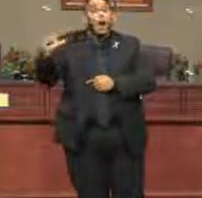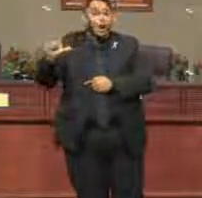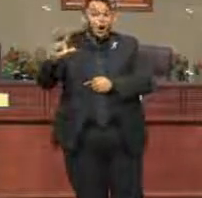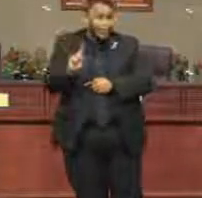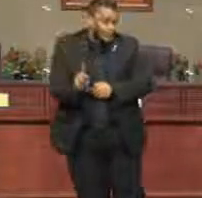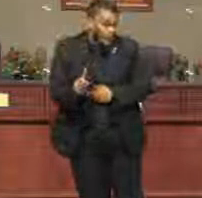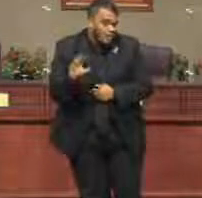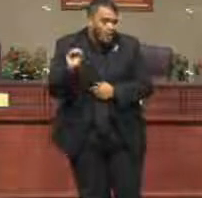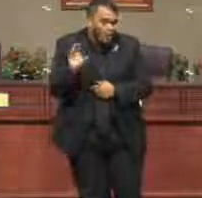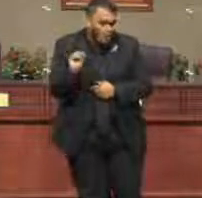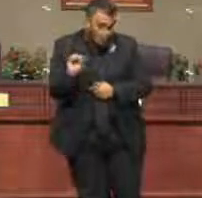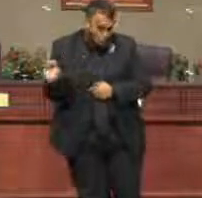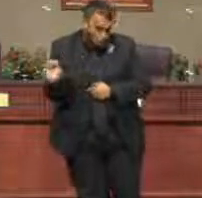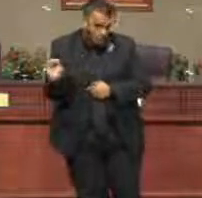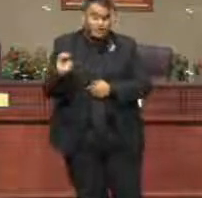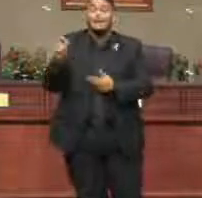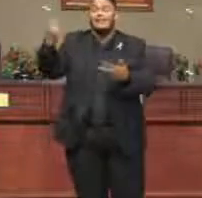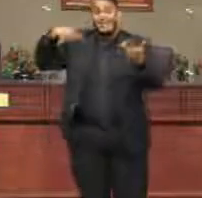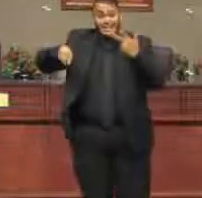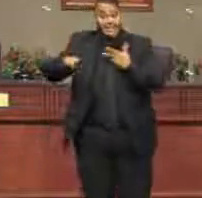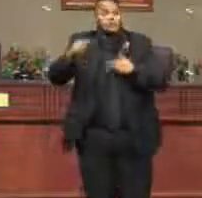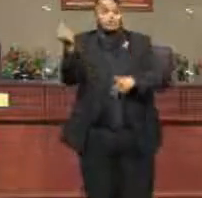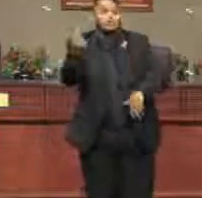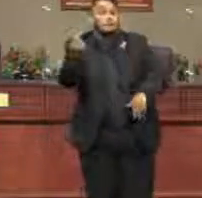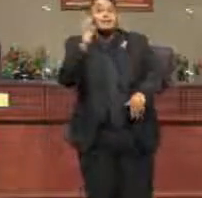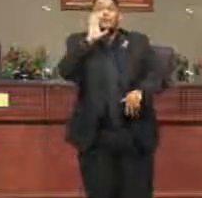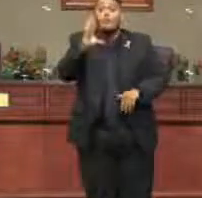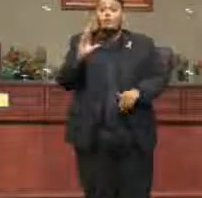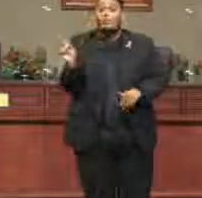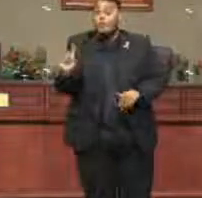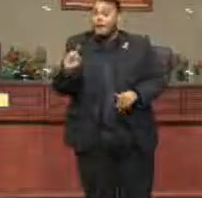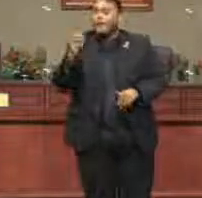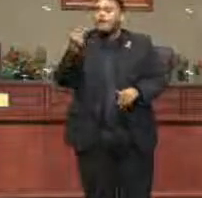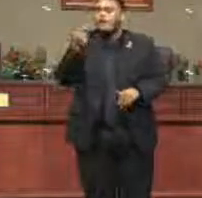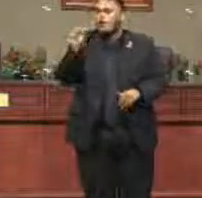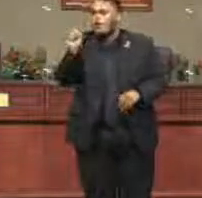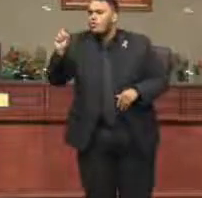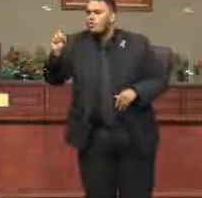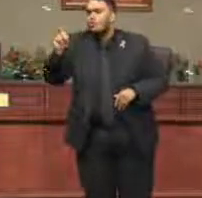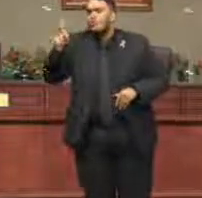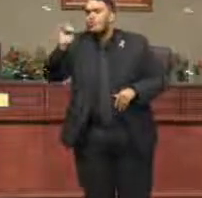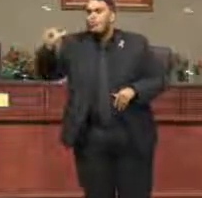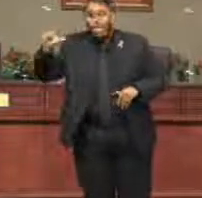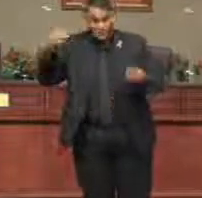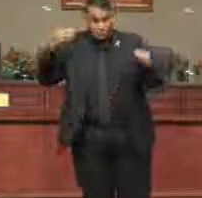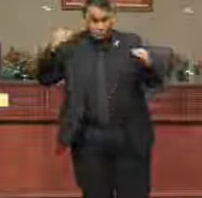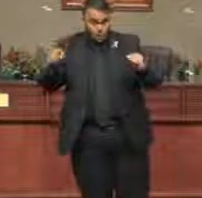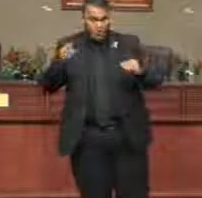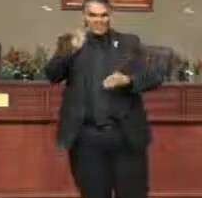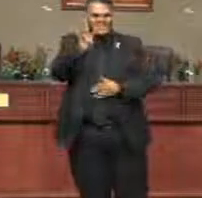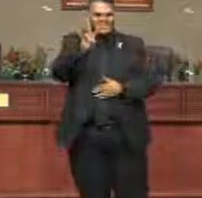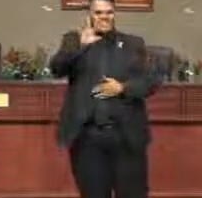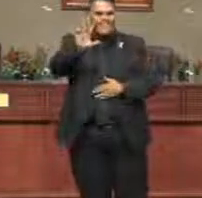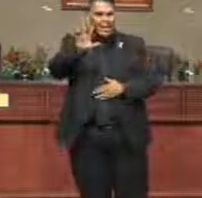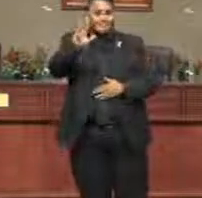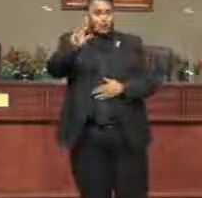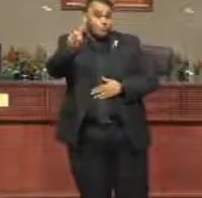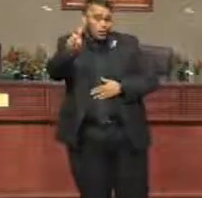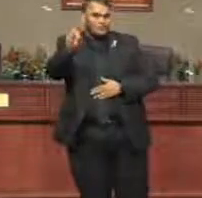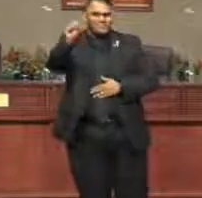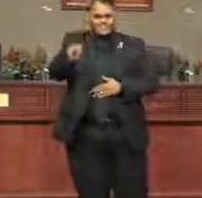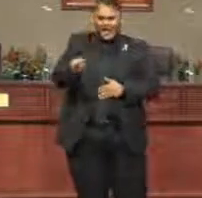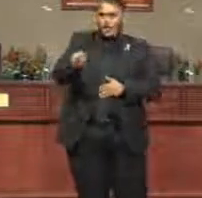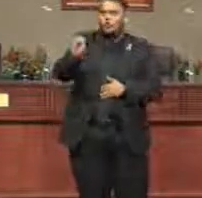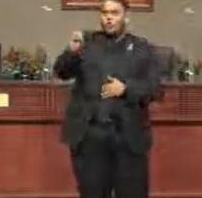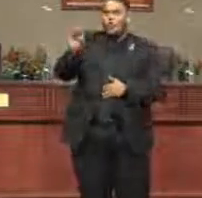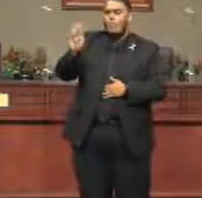mobile trailer will be at Goodwill, located at 7531 South Orange Blossom Trail, between the